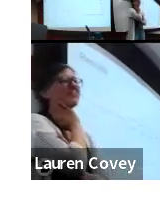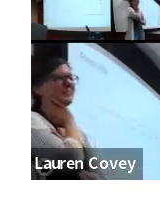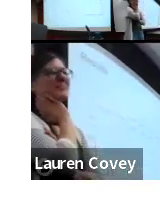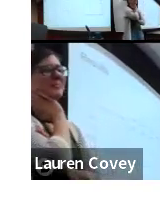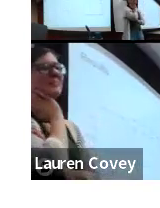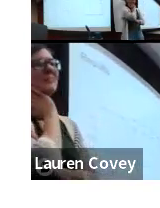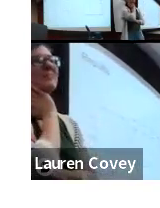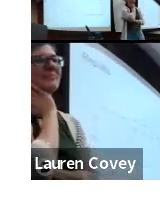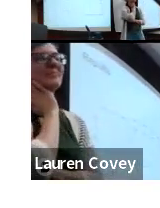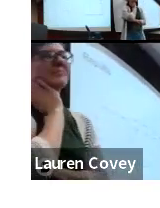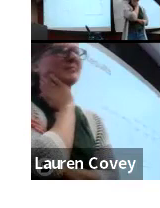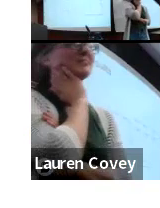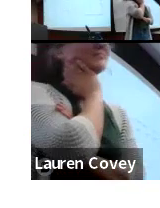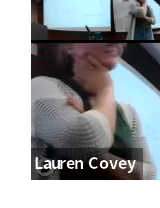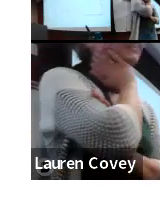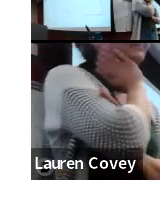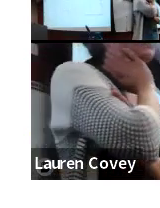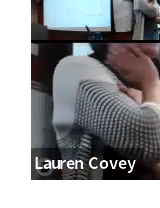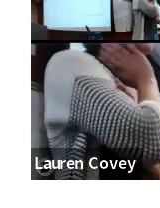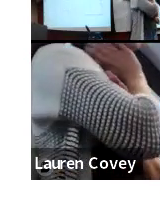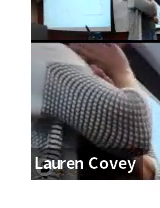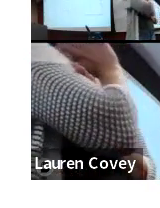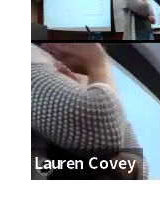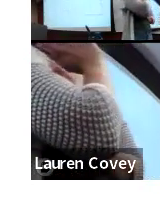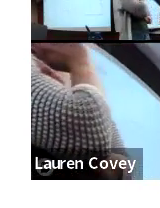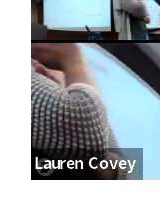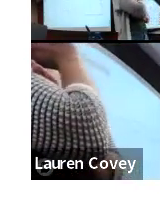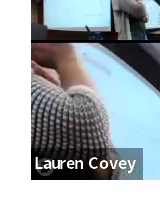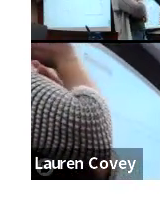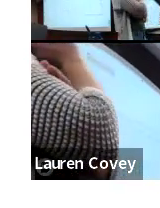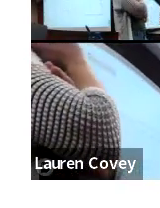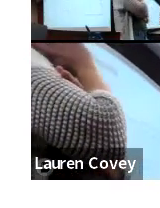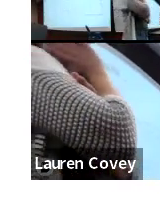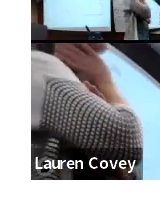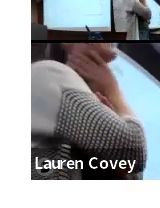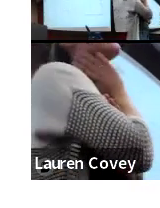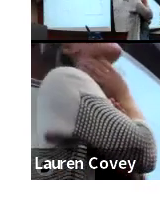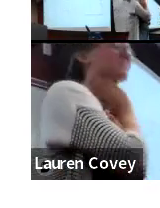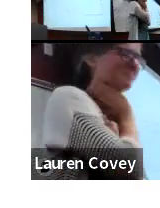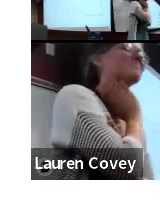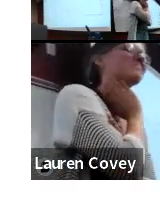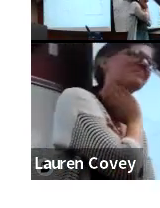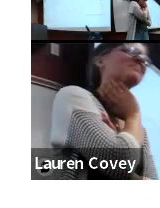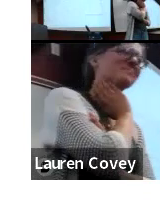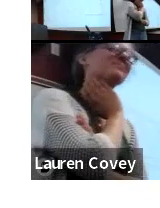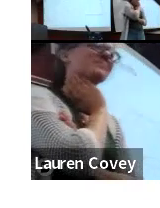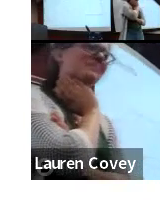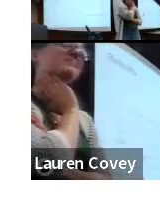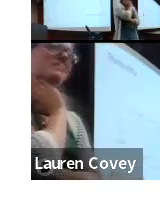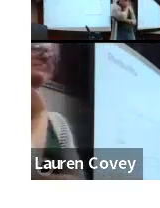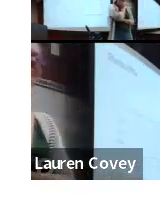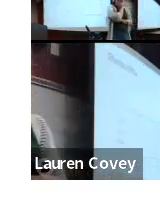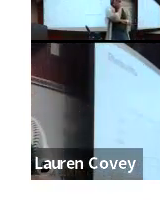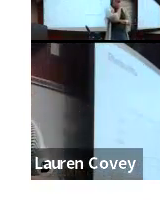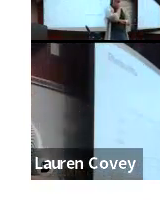version that you act part of it, and then suddenly 3-year-olds passed the false belief test because it